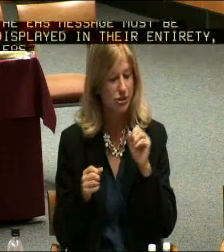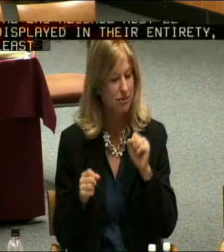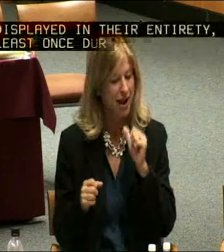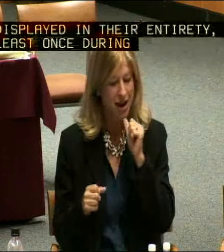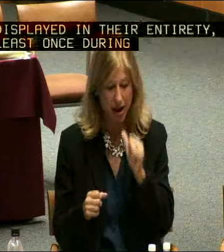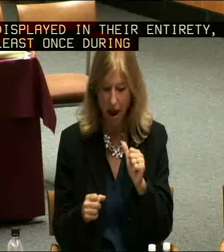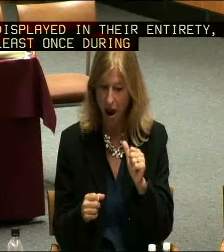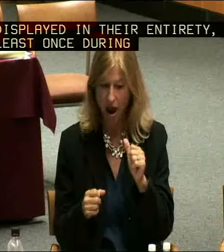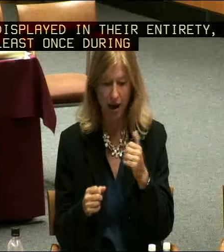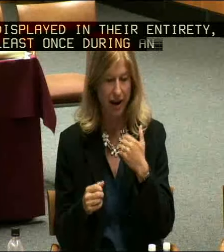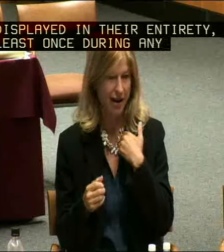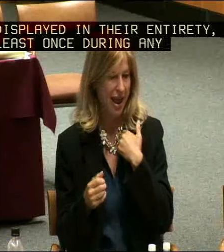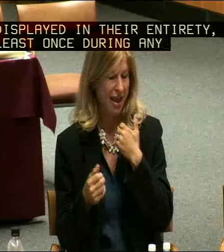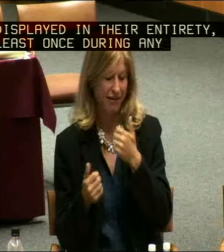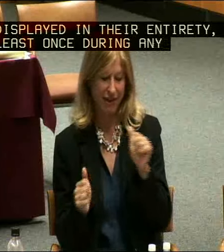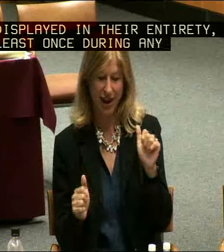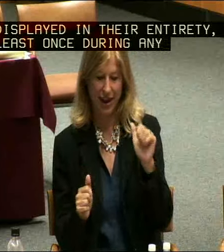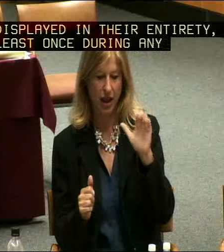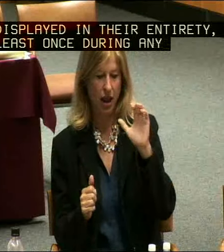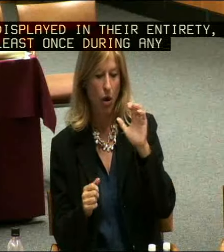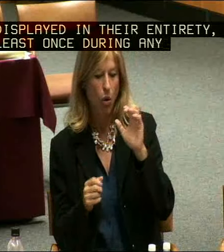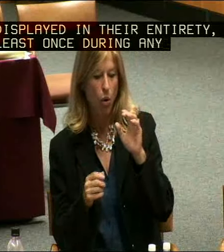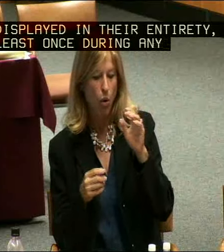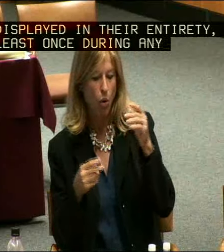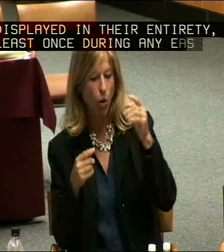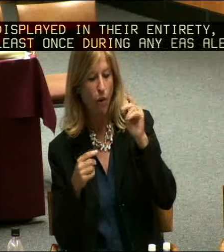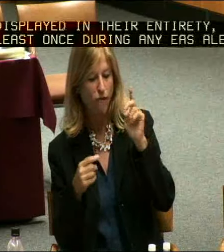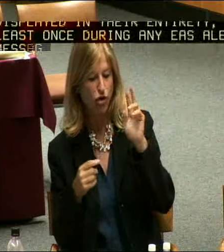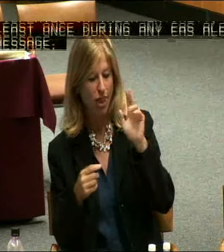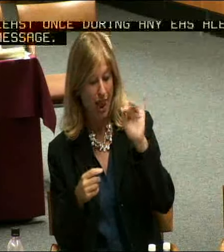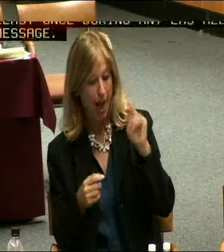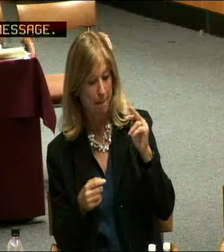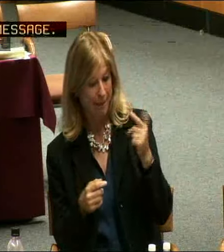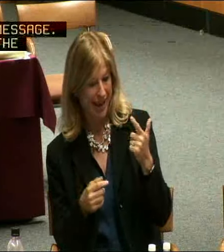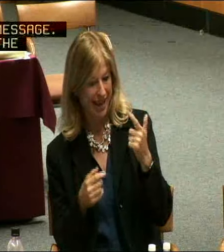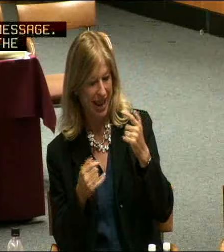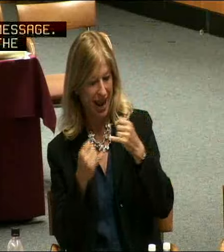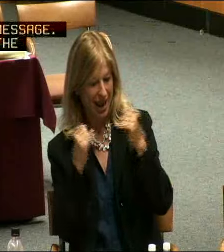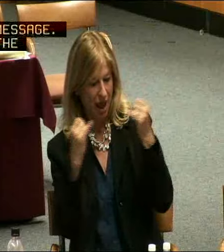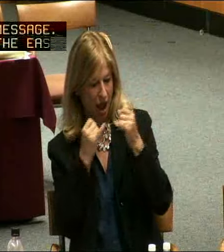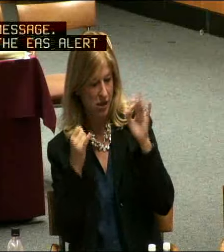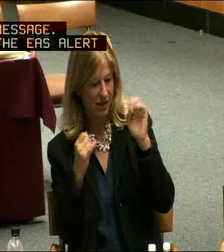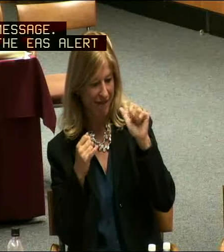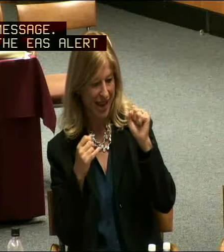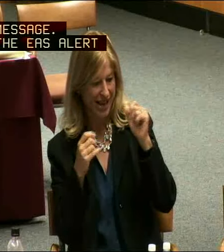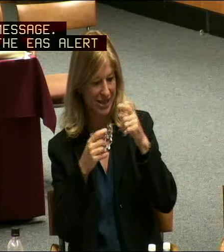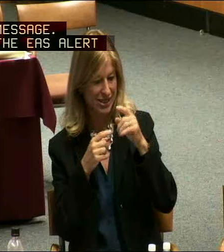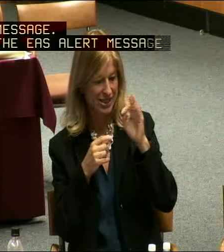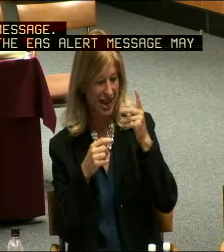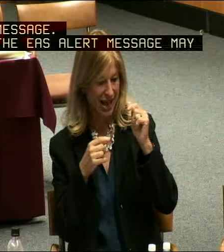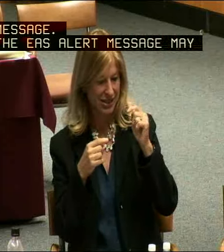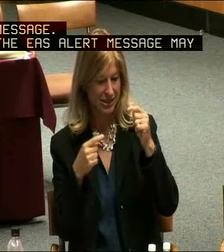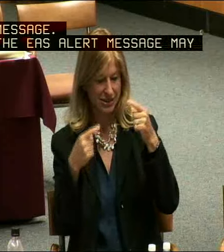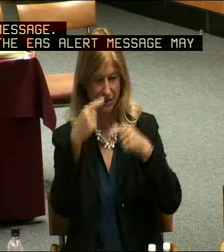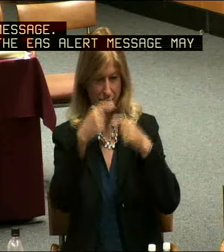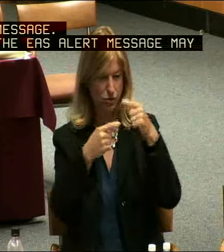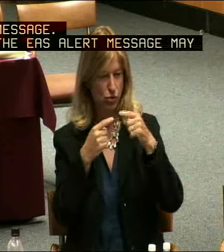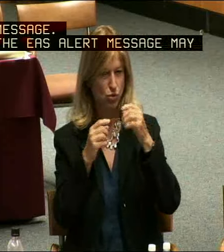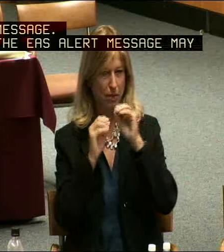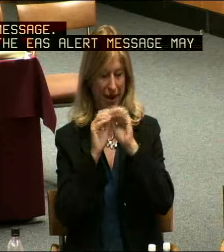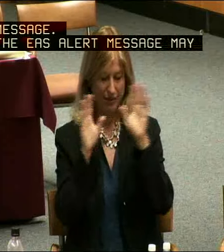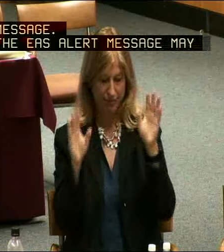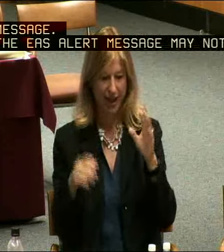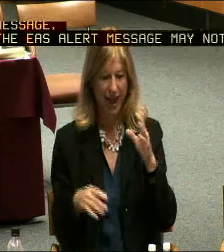The EAS message may not contain any overlapping lines of EAS